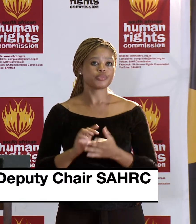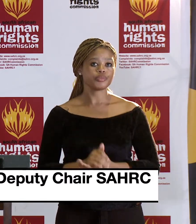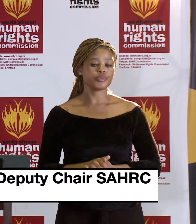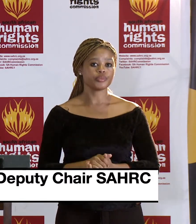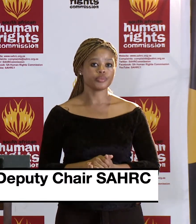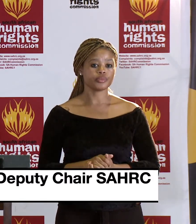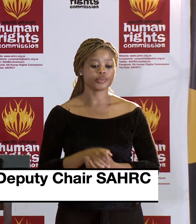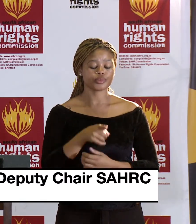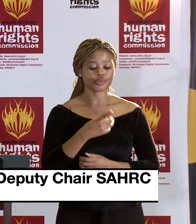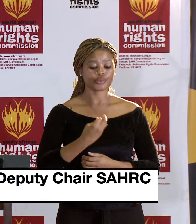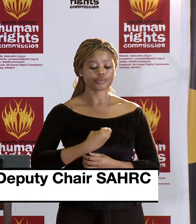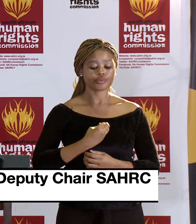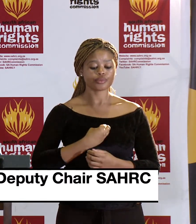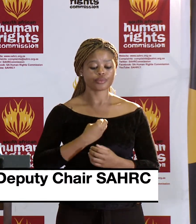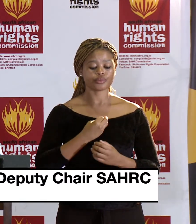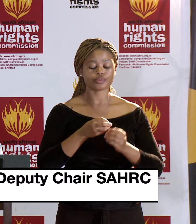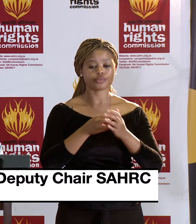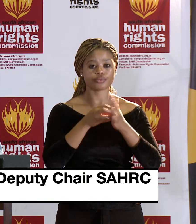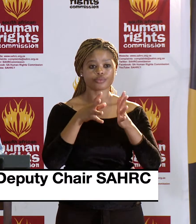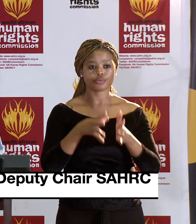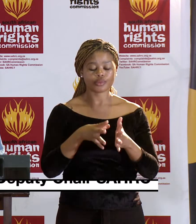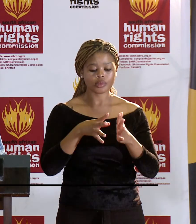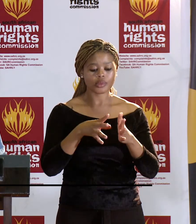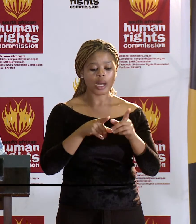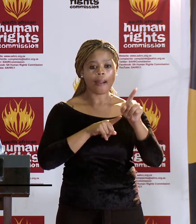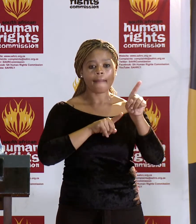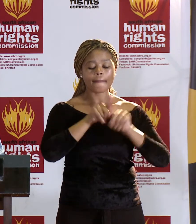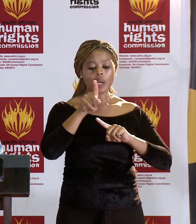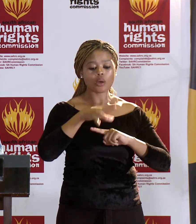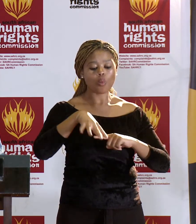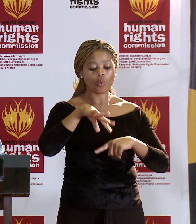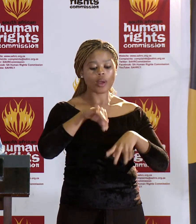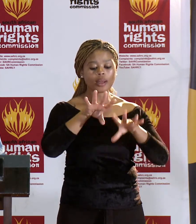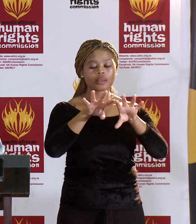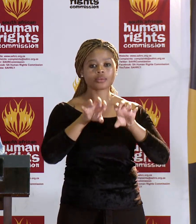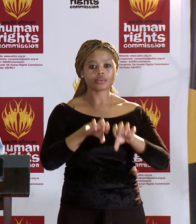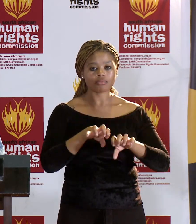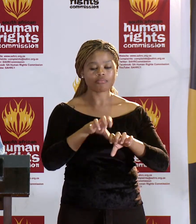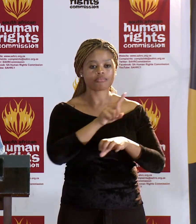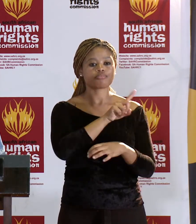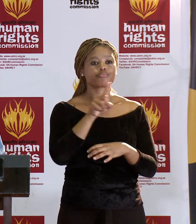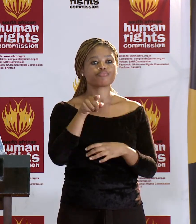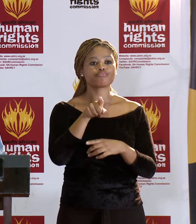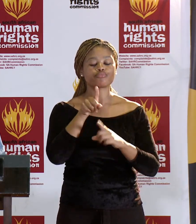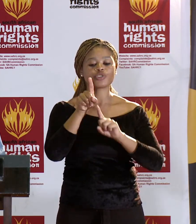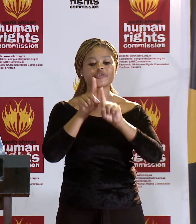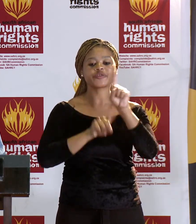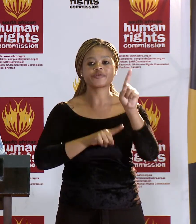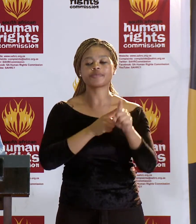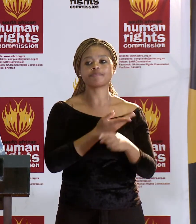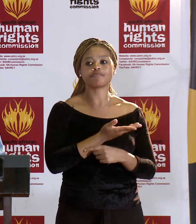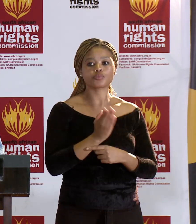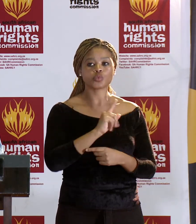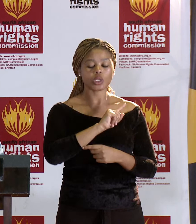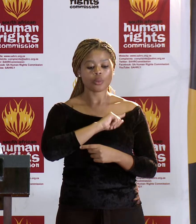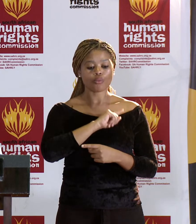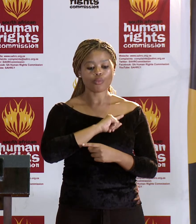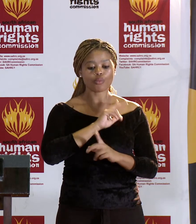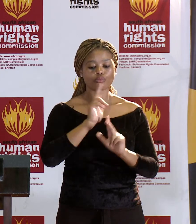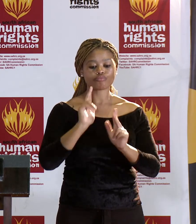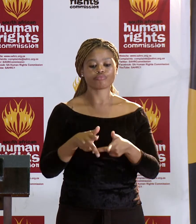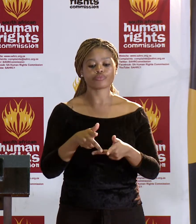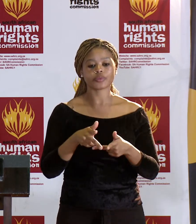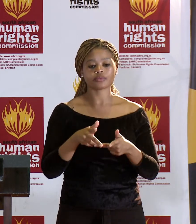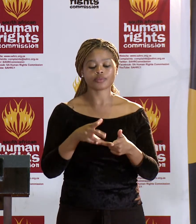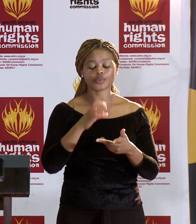This young student has passed all of their exams, but you are failing them because you don't want